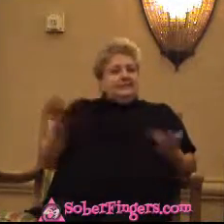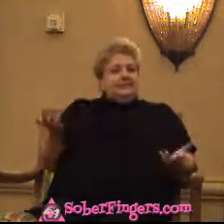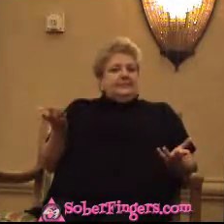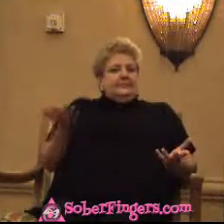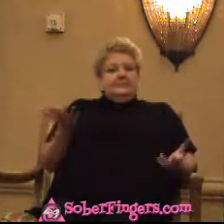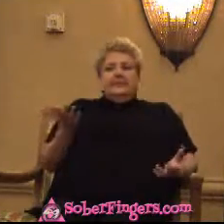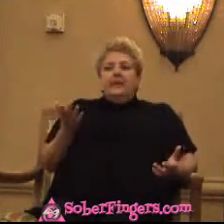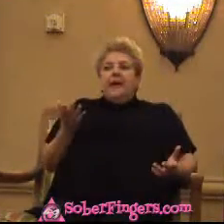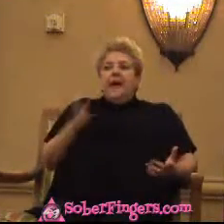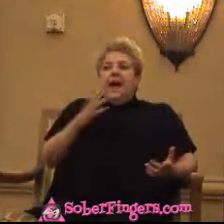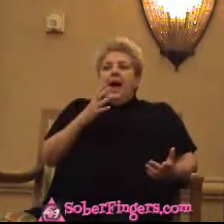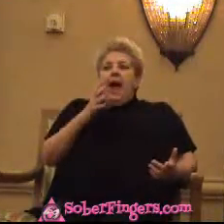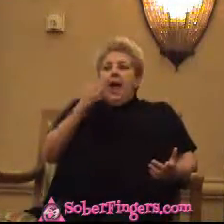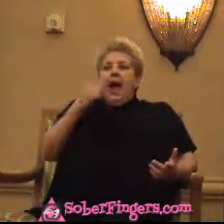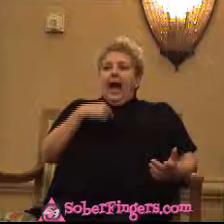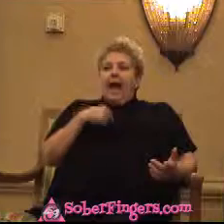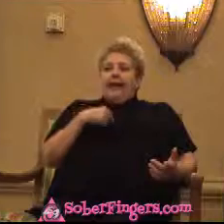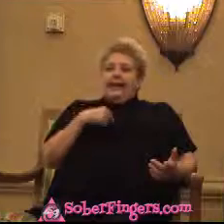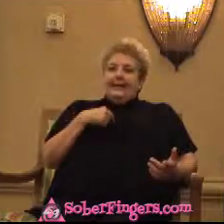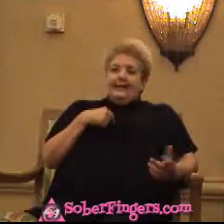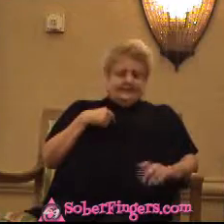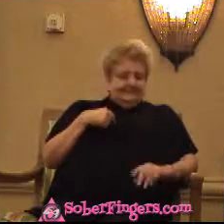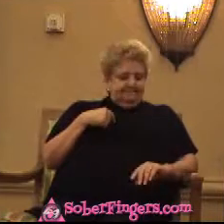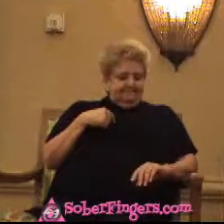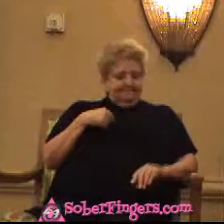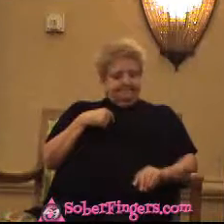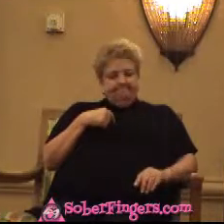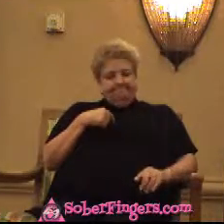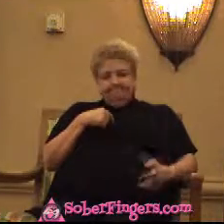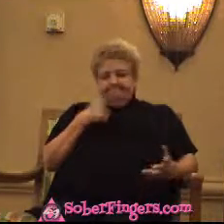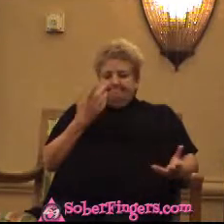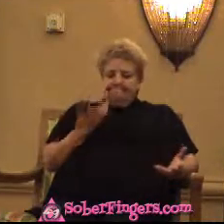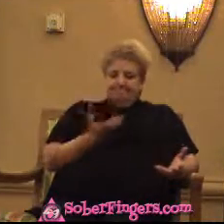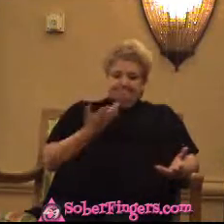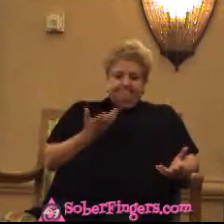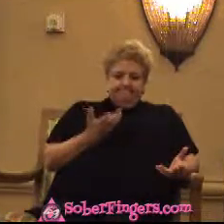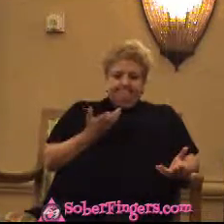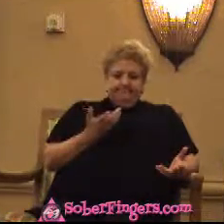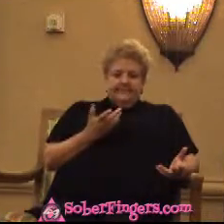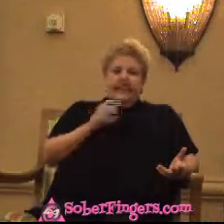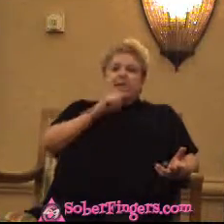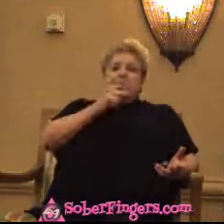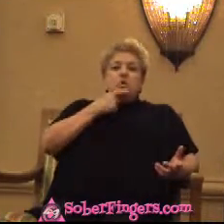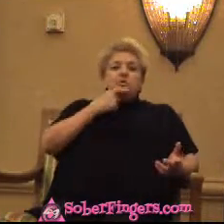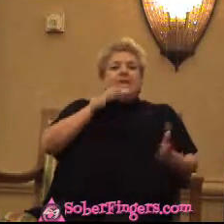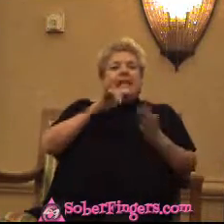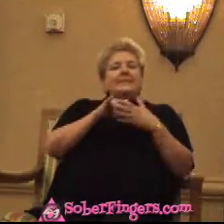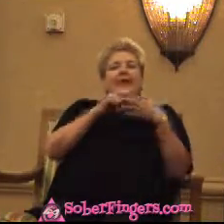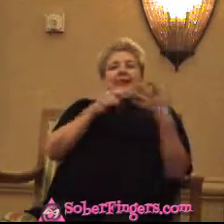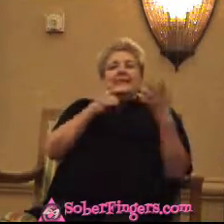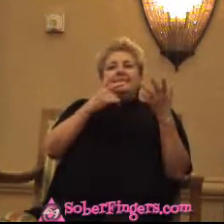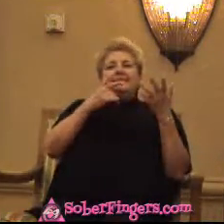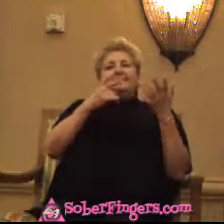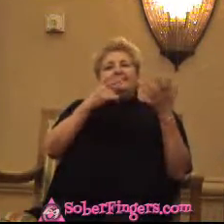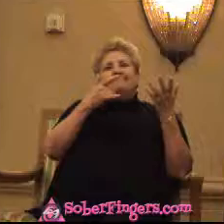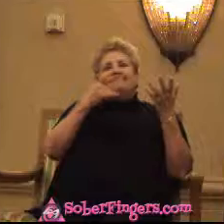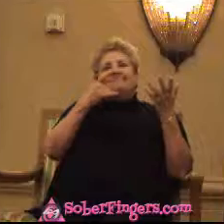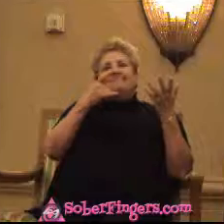And I've just, I don't say that to get any sympathy, I just tell you that that's what happens to people